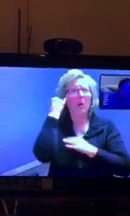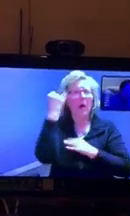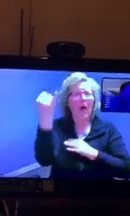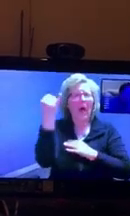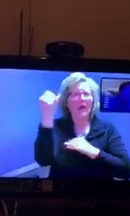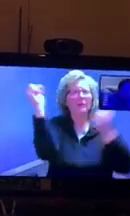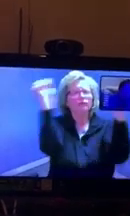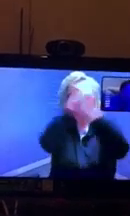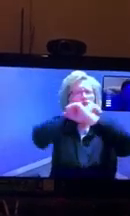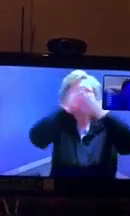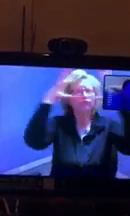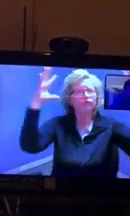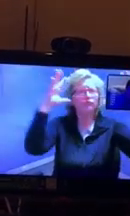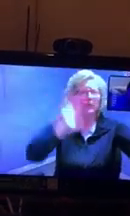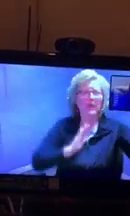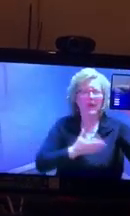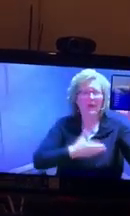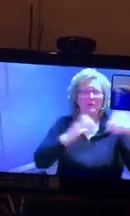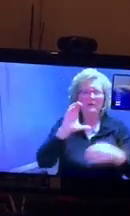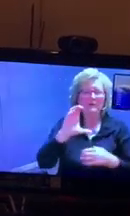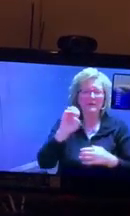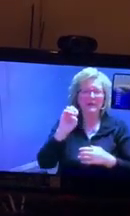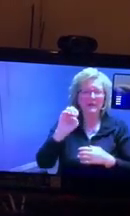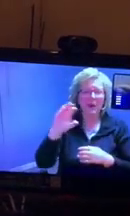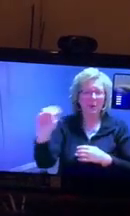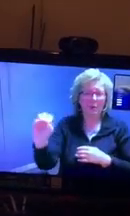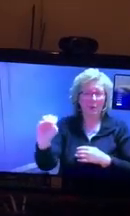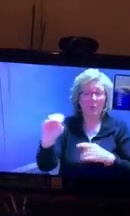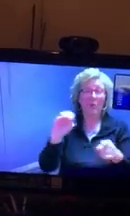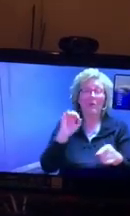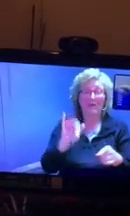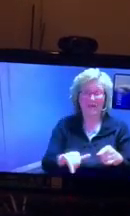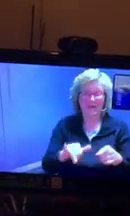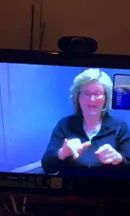envisioned by our CEO, Mr. Sahib. And this idea